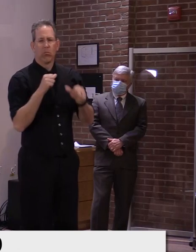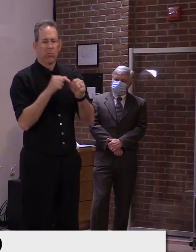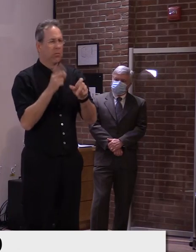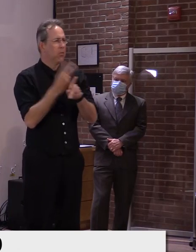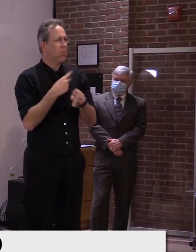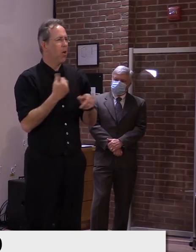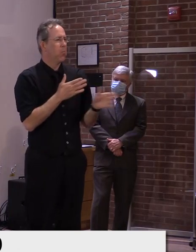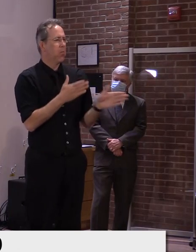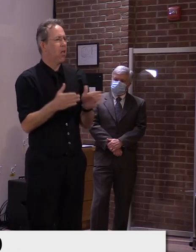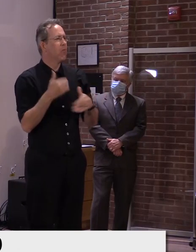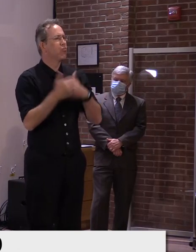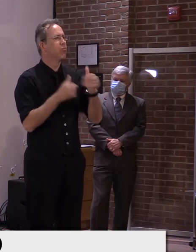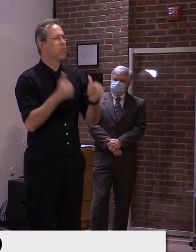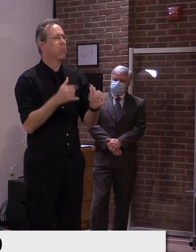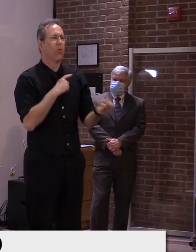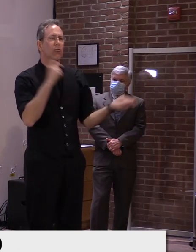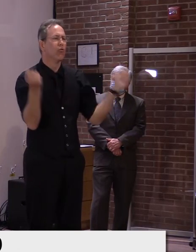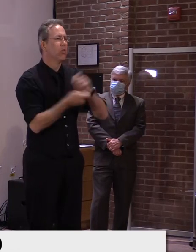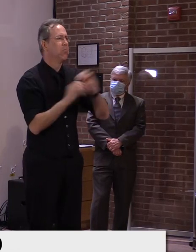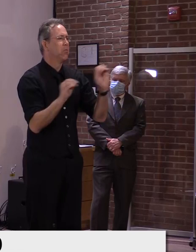out.